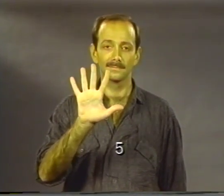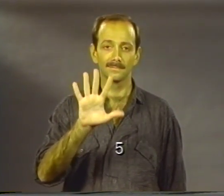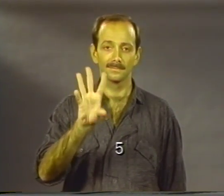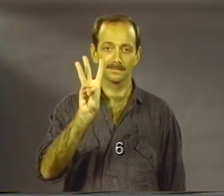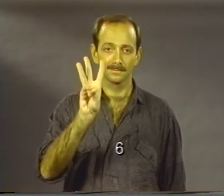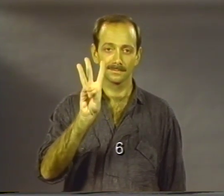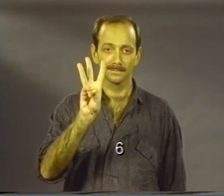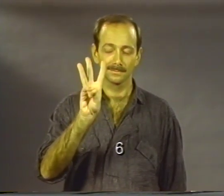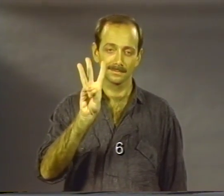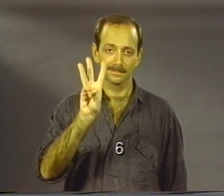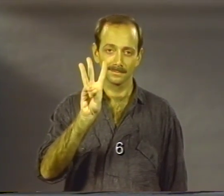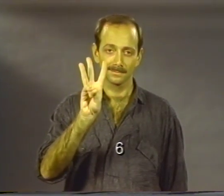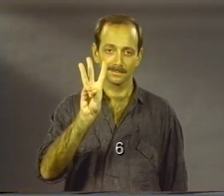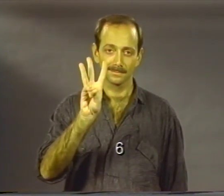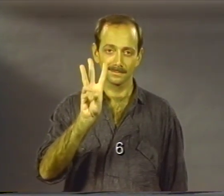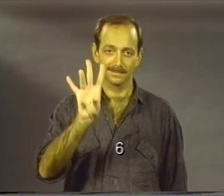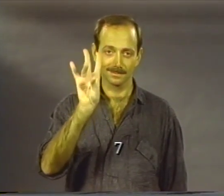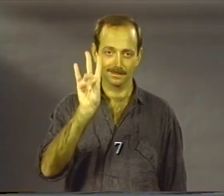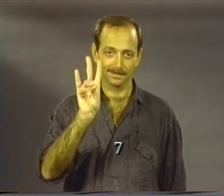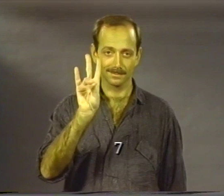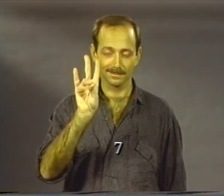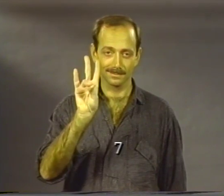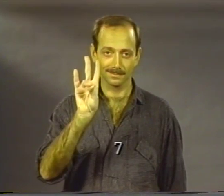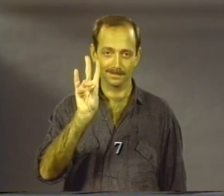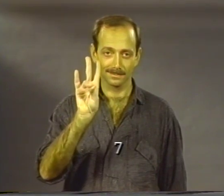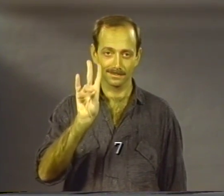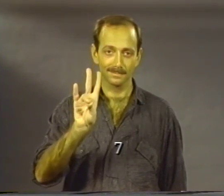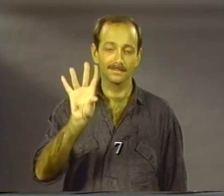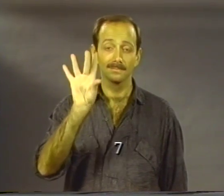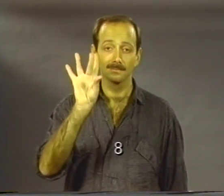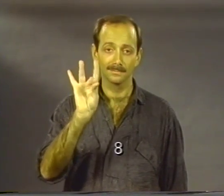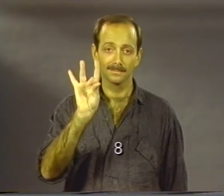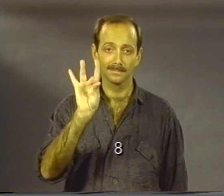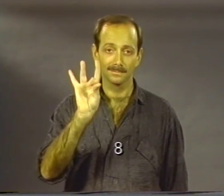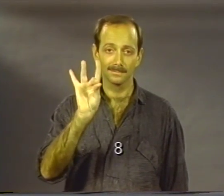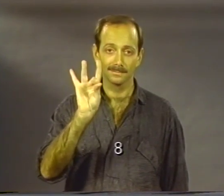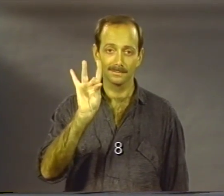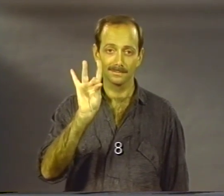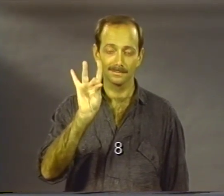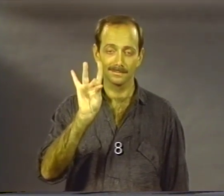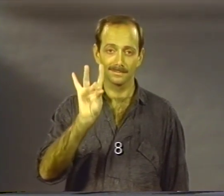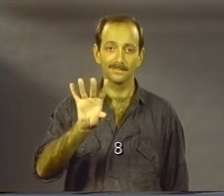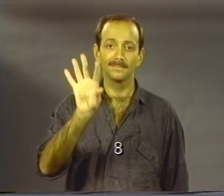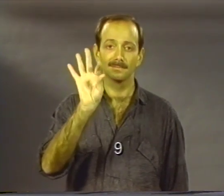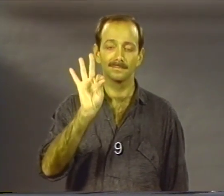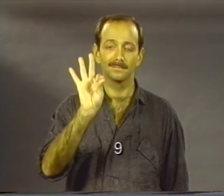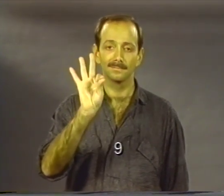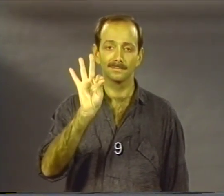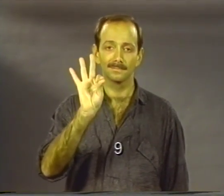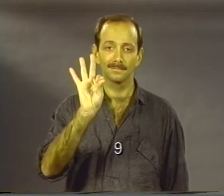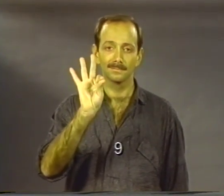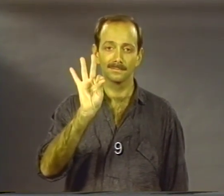6, 7, 8, 9,